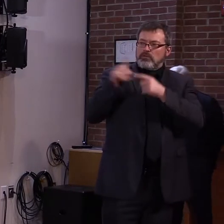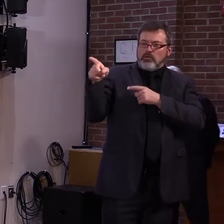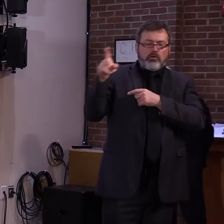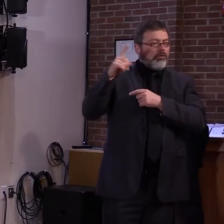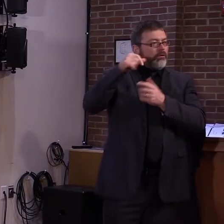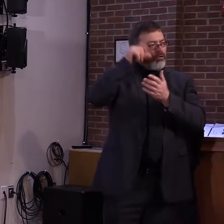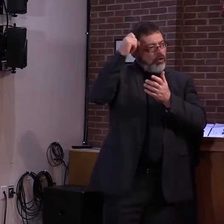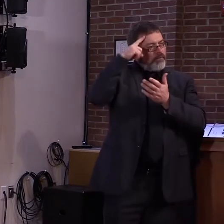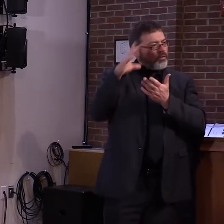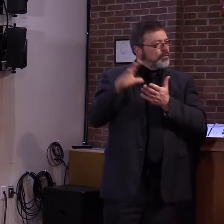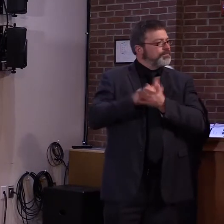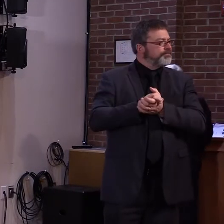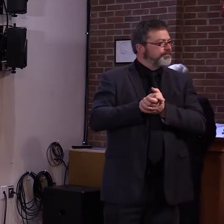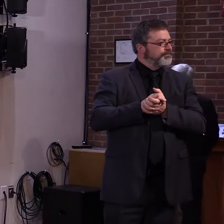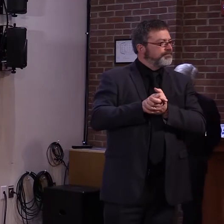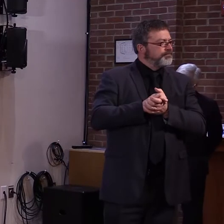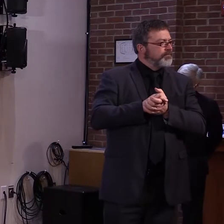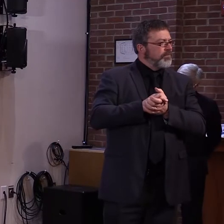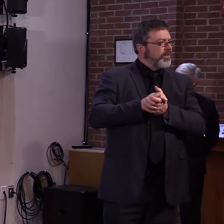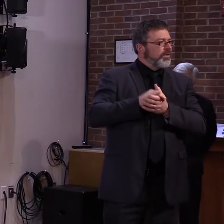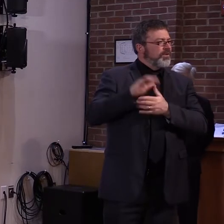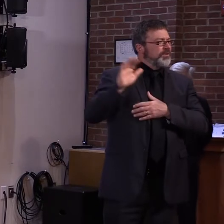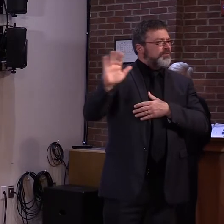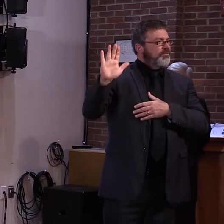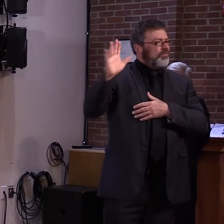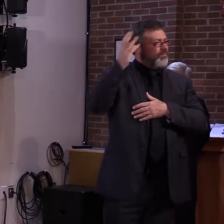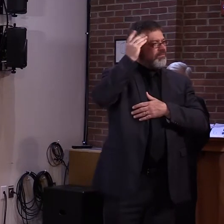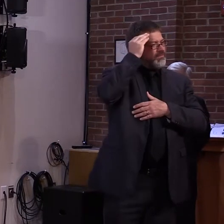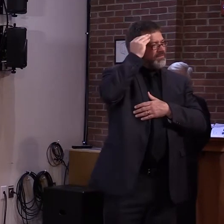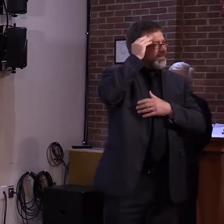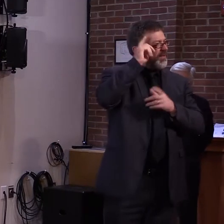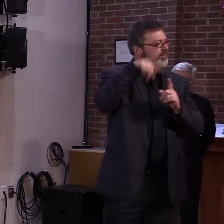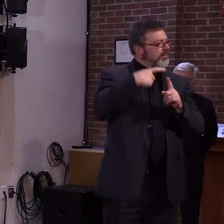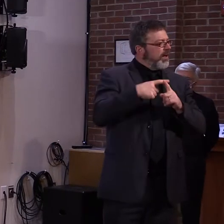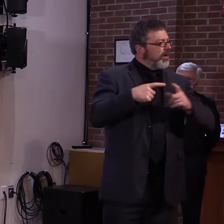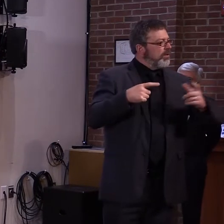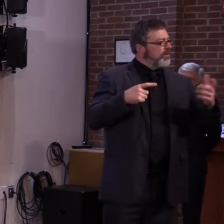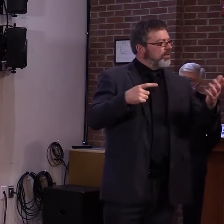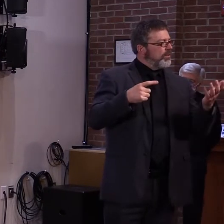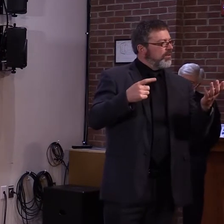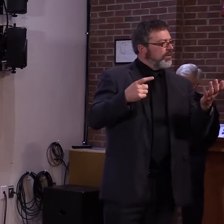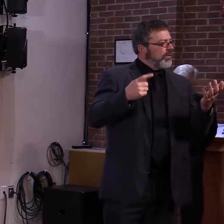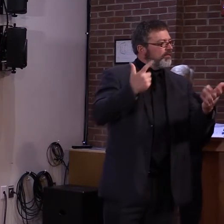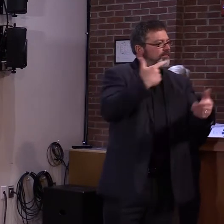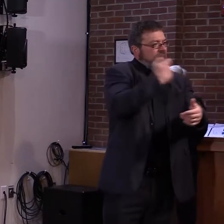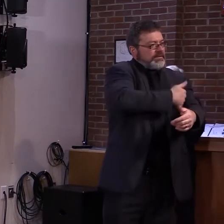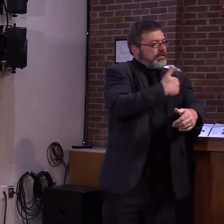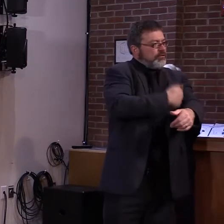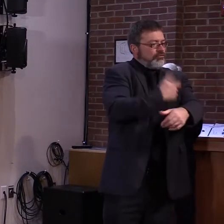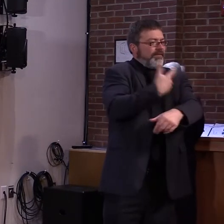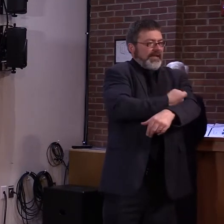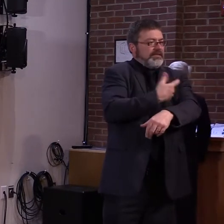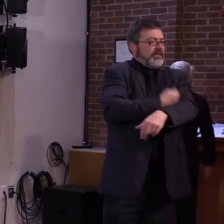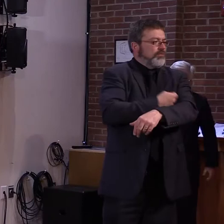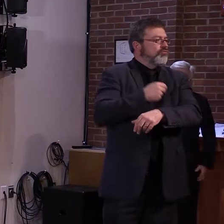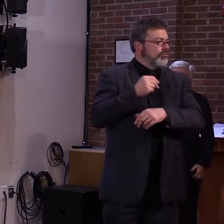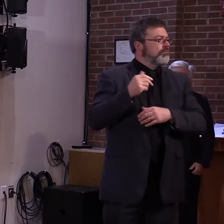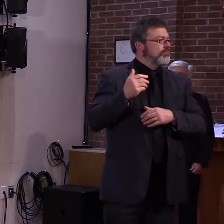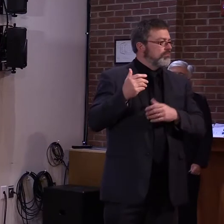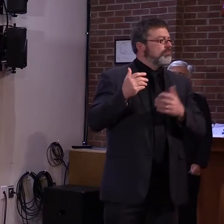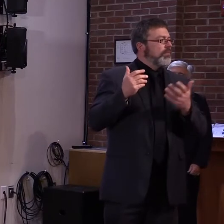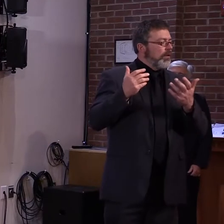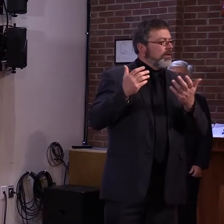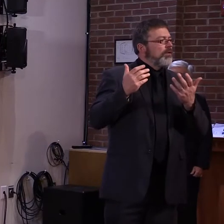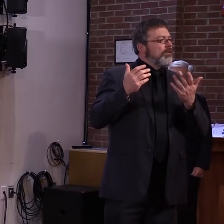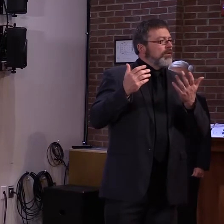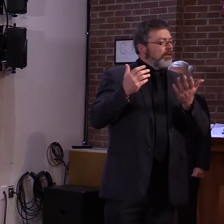this letter about the vaccine preparations coming out, asking states to prepare by November 1st, just a couple of days